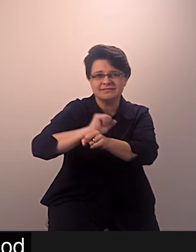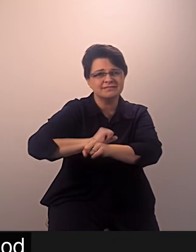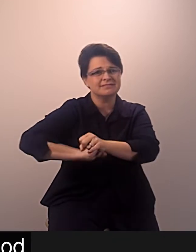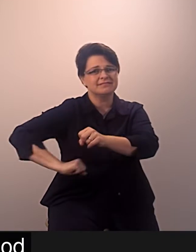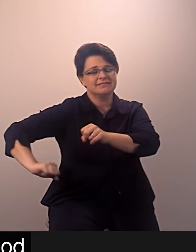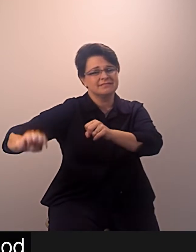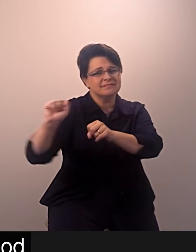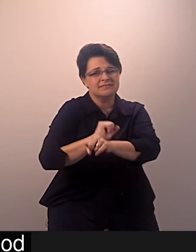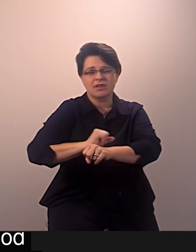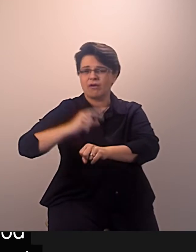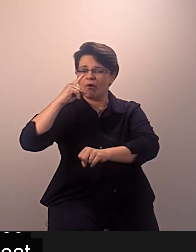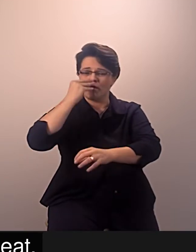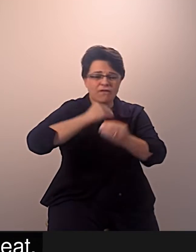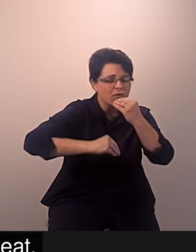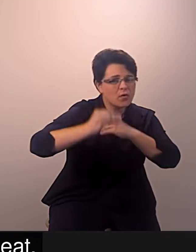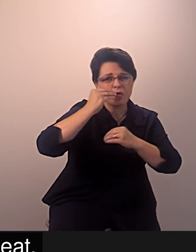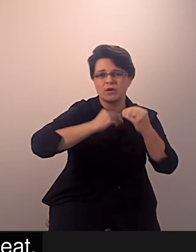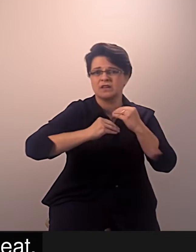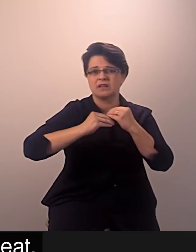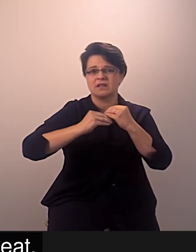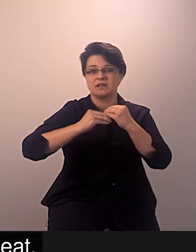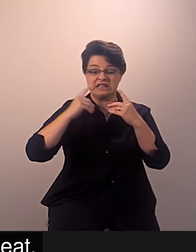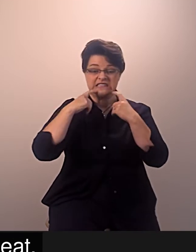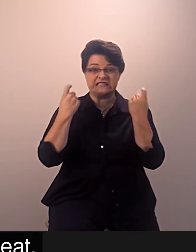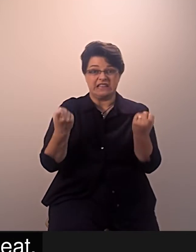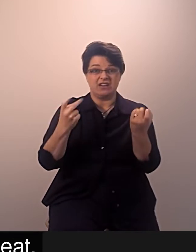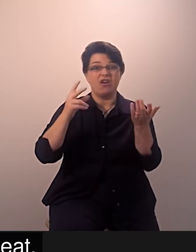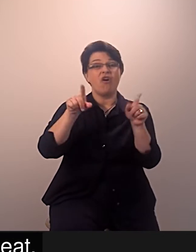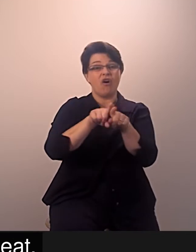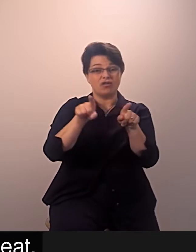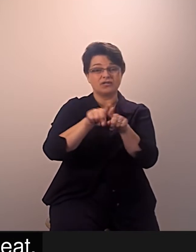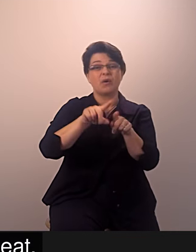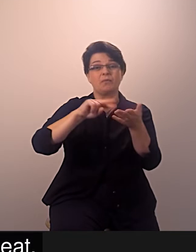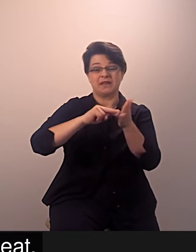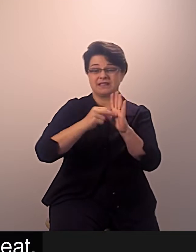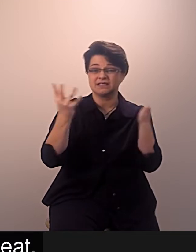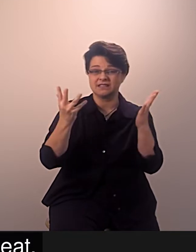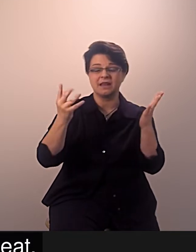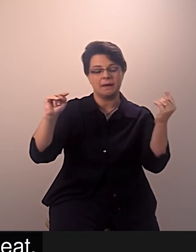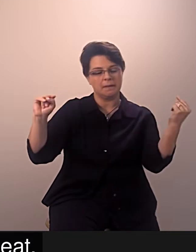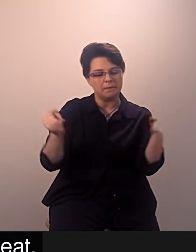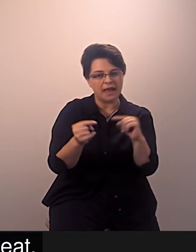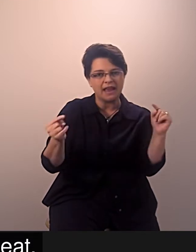Sin also brought pain, suffering, and death.